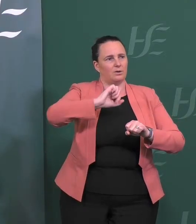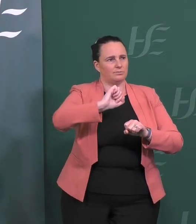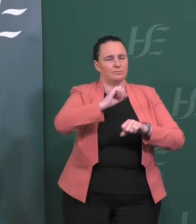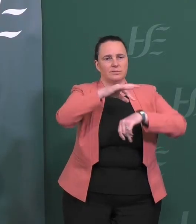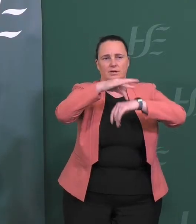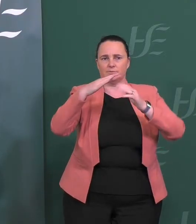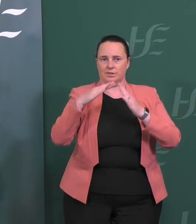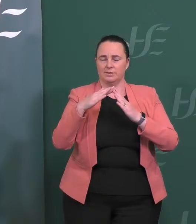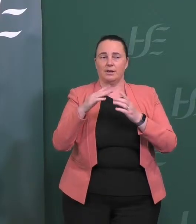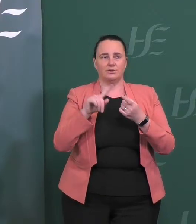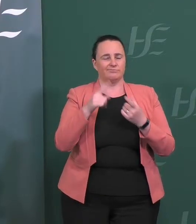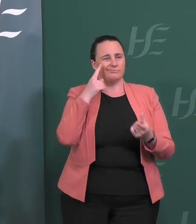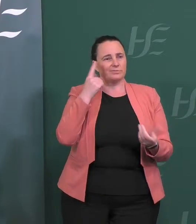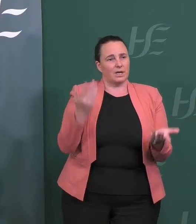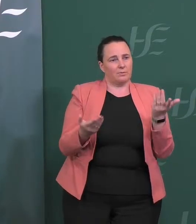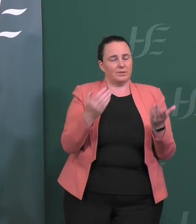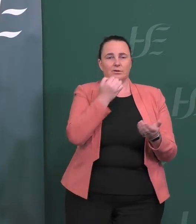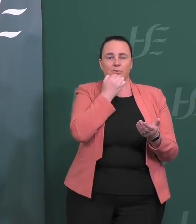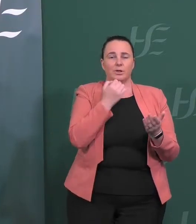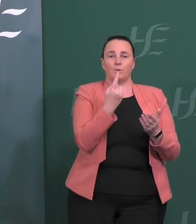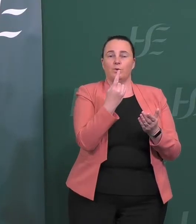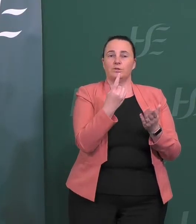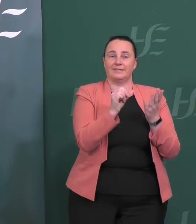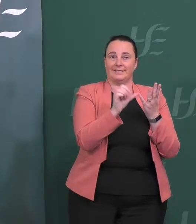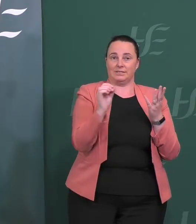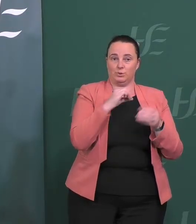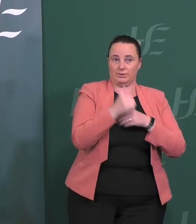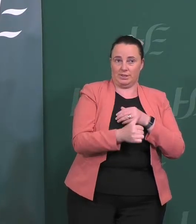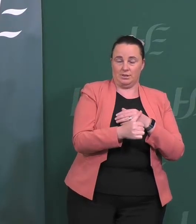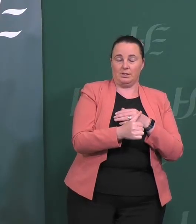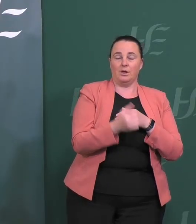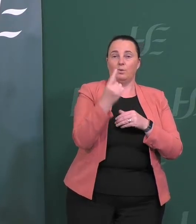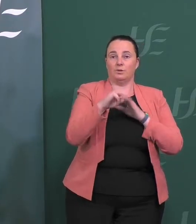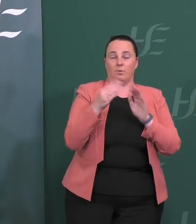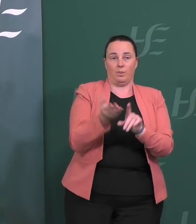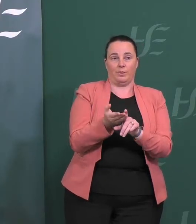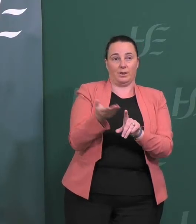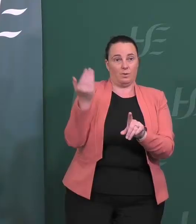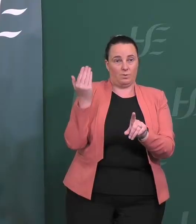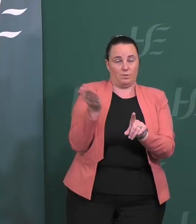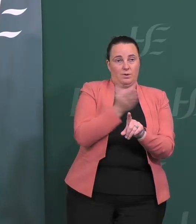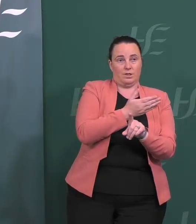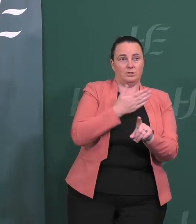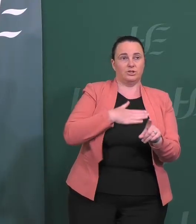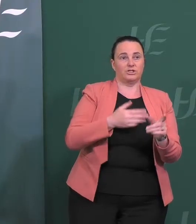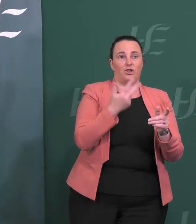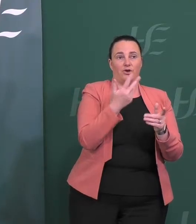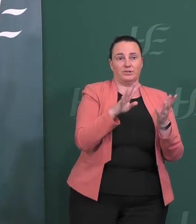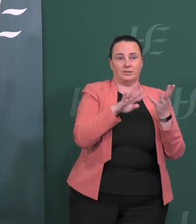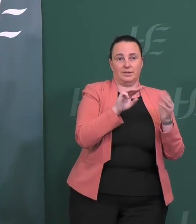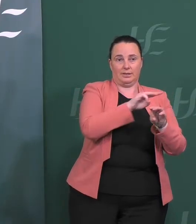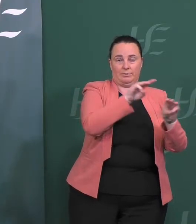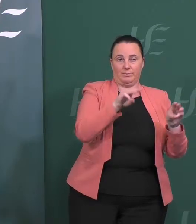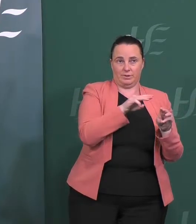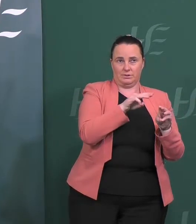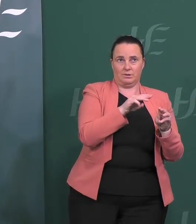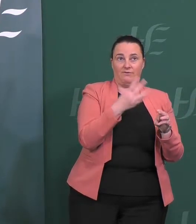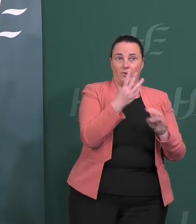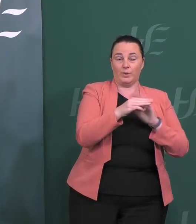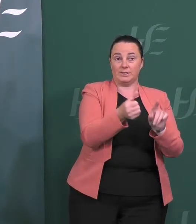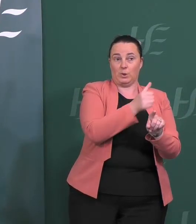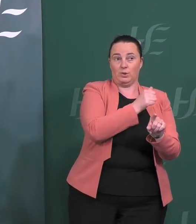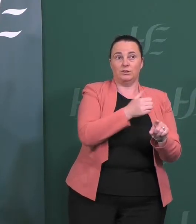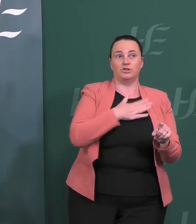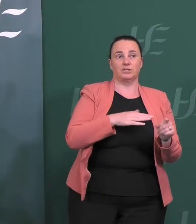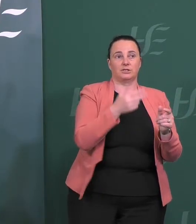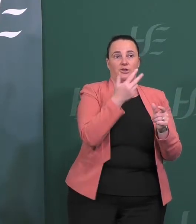And just to compare that figure of 160 today, just over a month ago, there was just 39 people, just over 4 weeks ago in